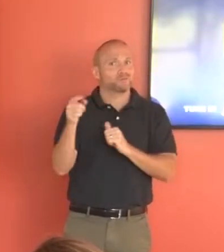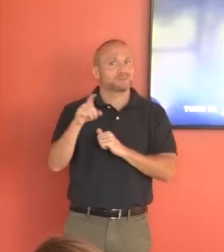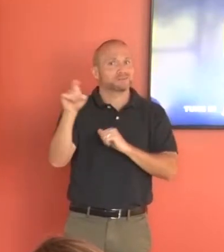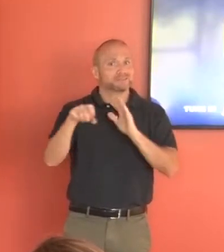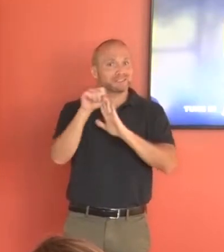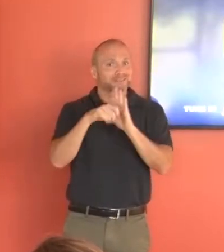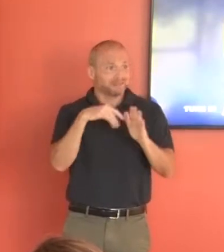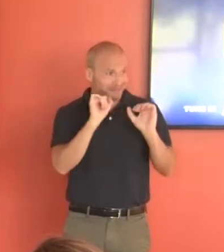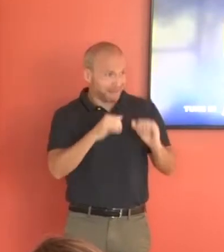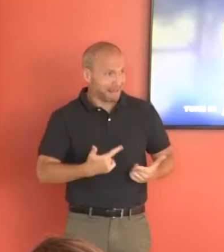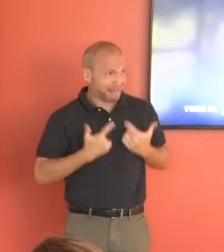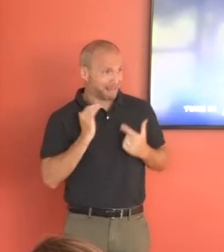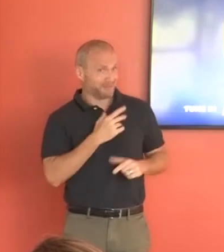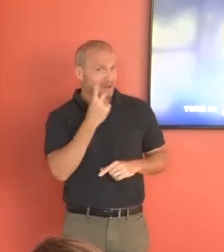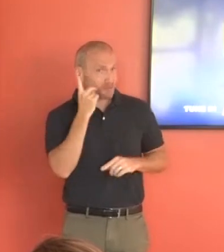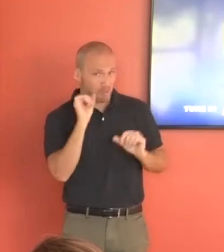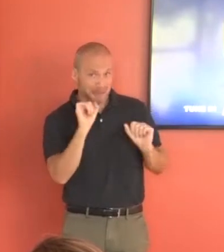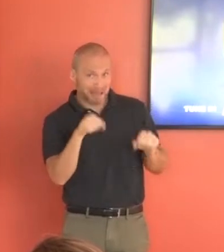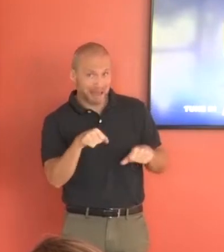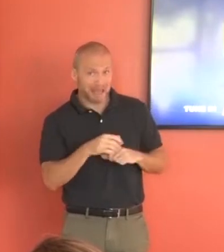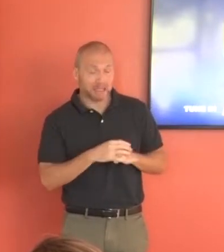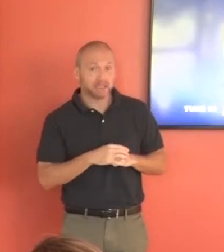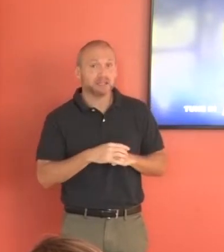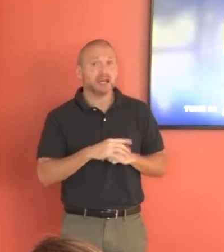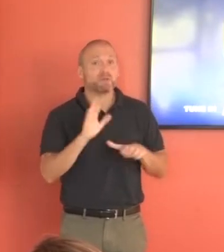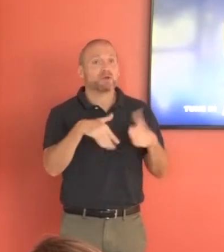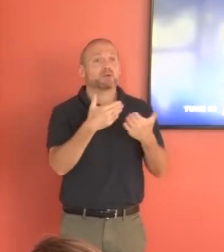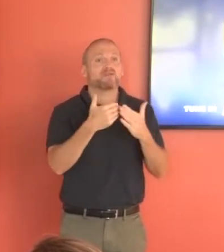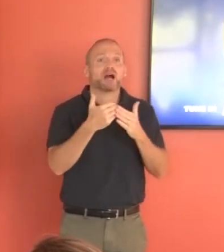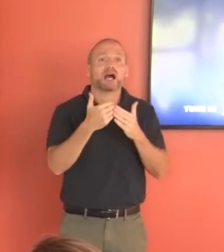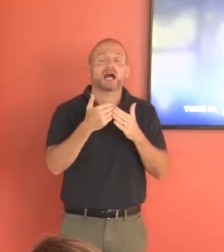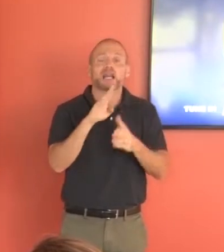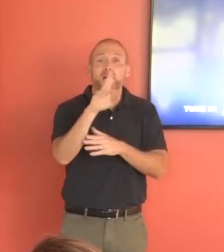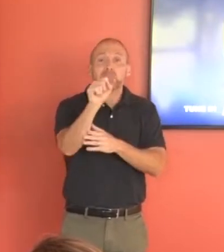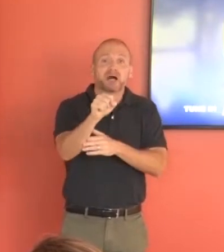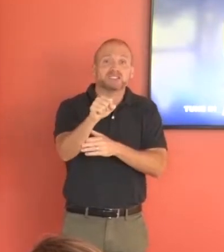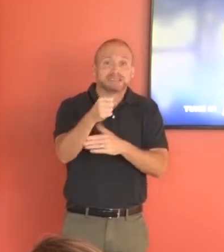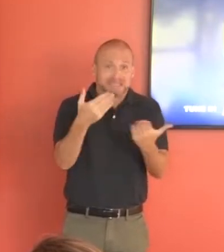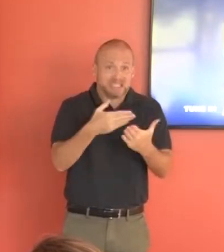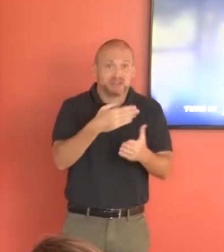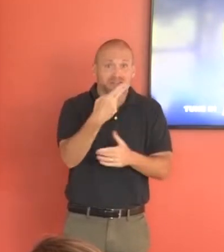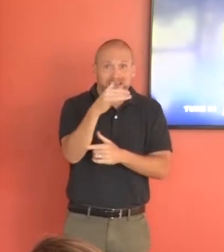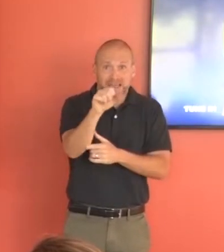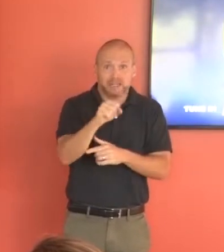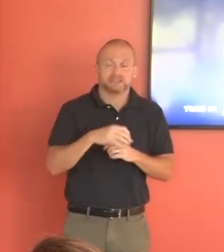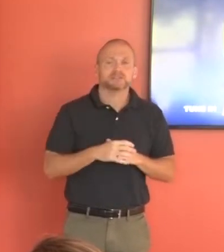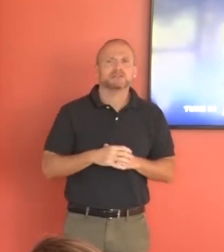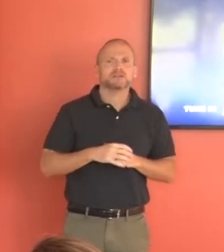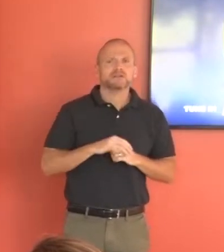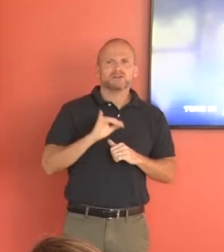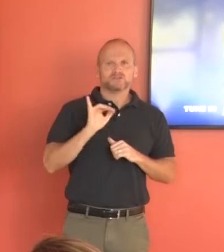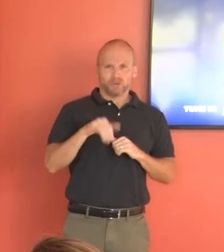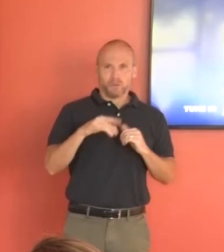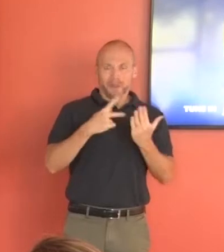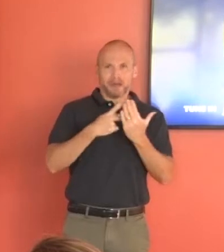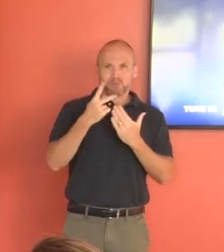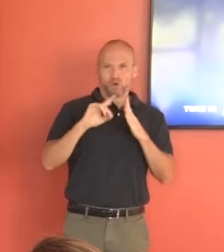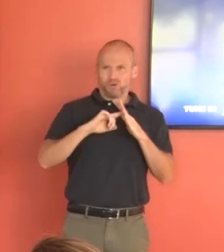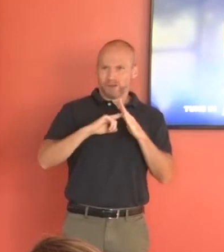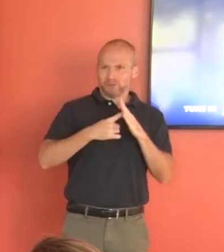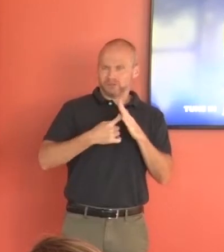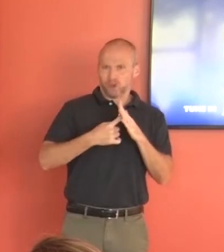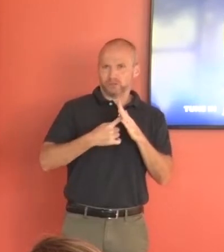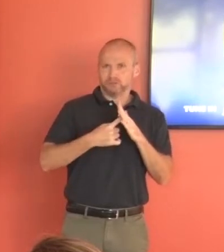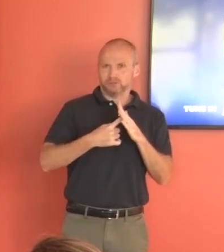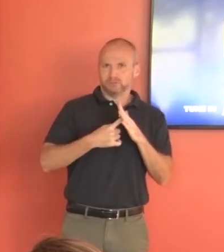live in our dormitories and we will bus them to the Hays Campus. And so that started that the year